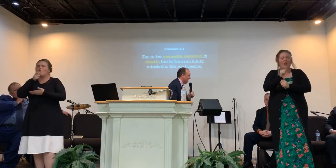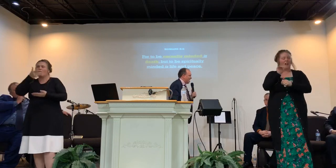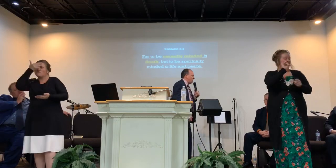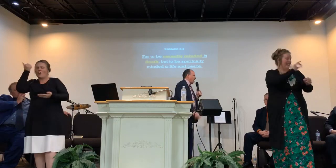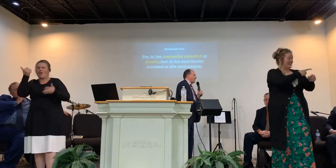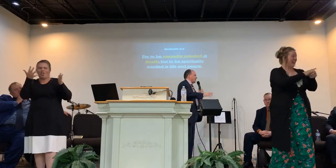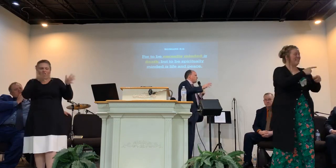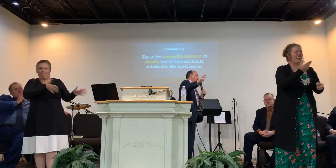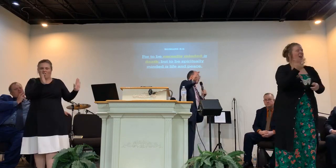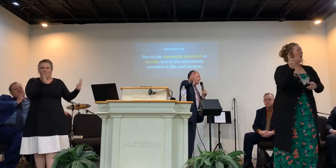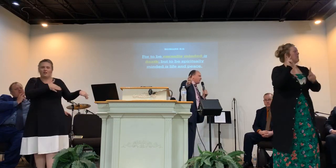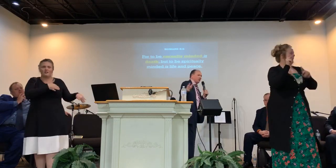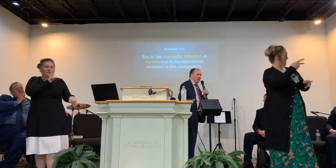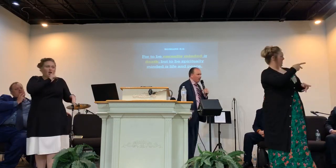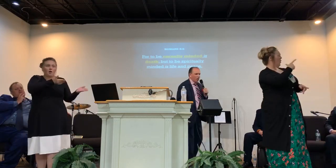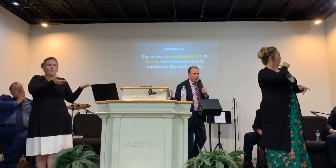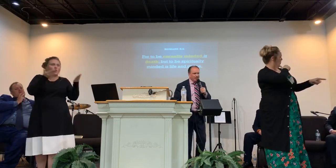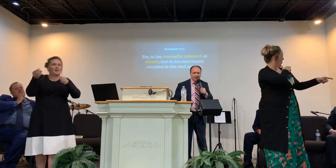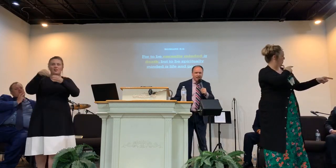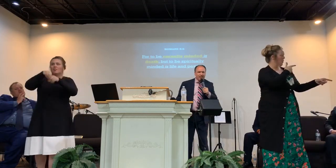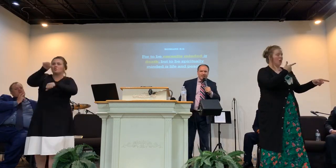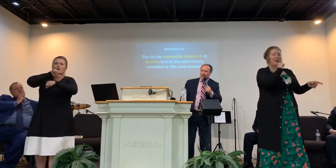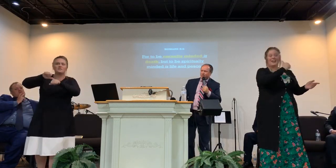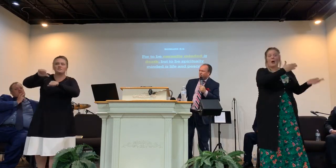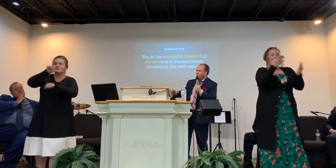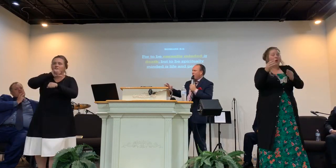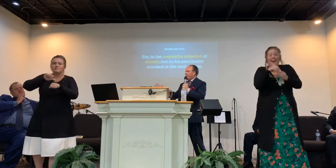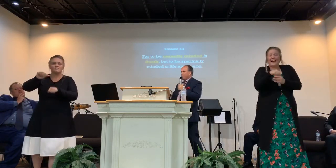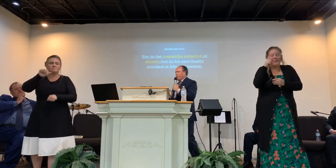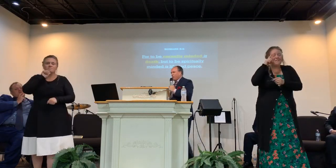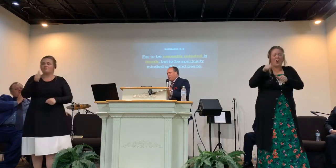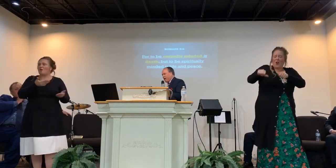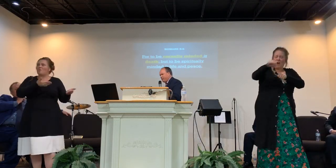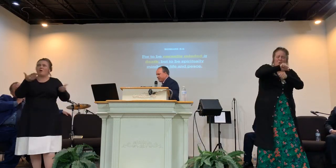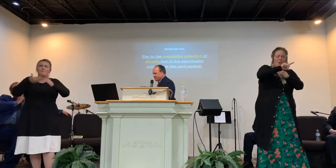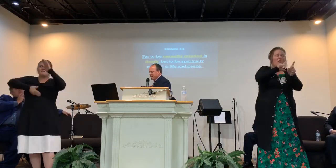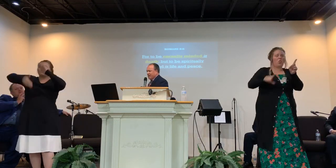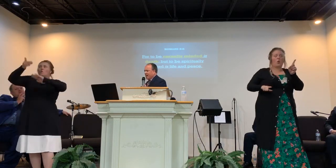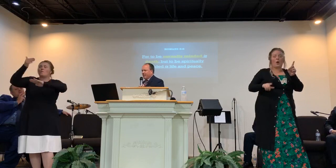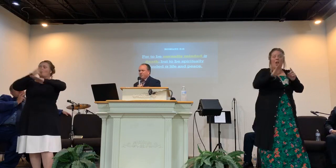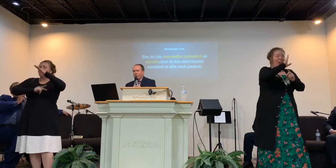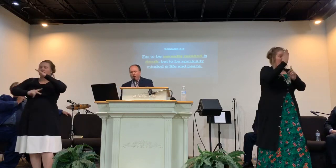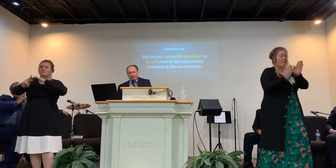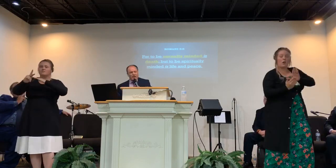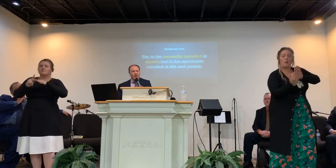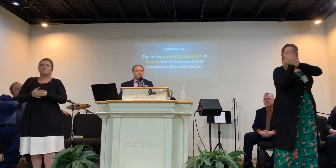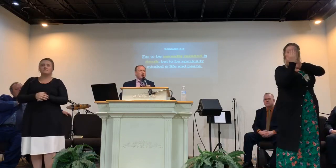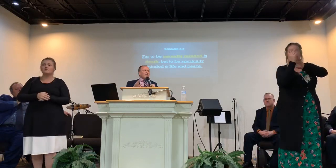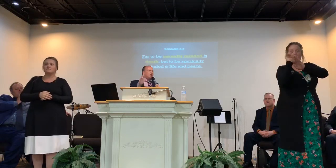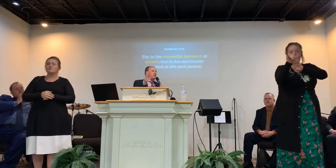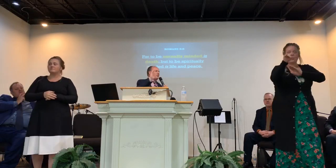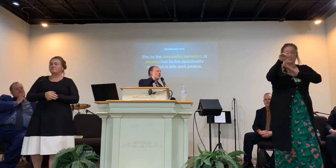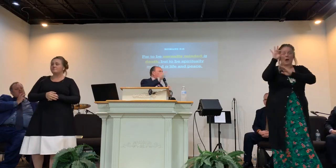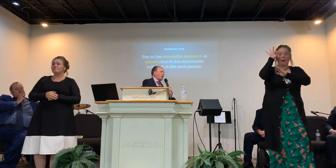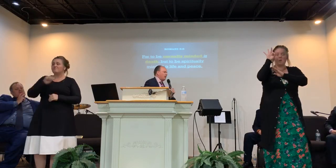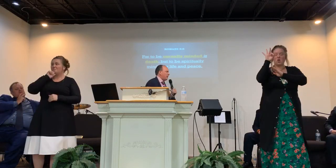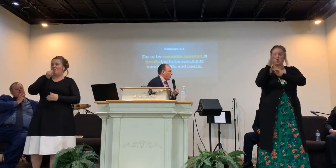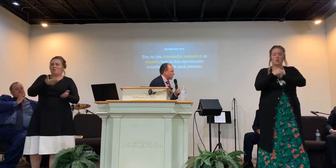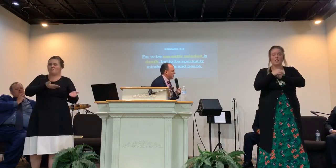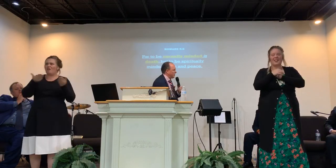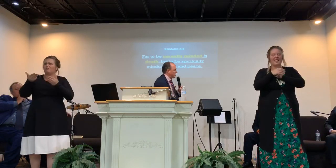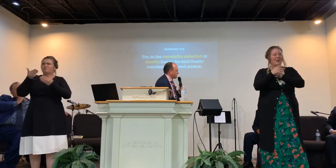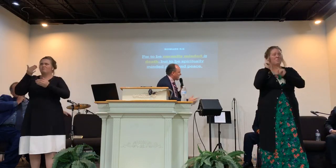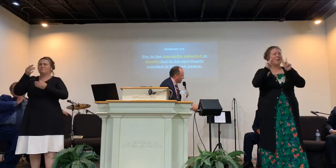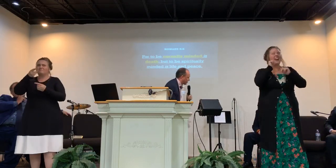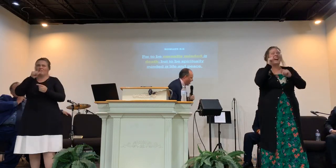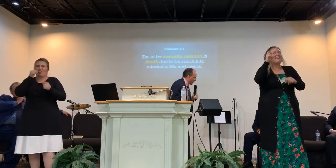forgotten, not even brought in for the anointing, not even brought before the prophet, not even brought there, even thought of. He